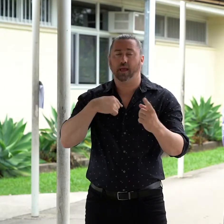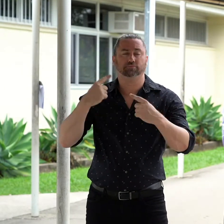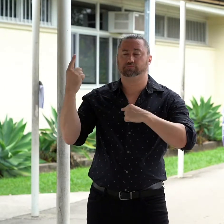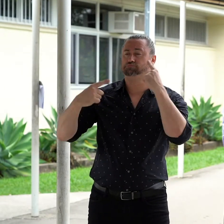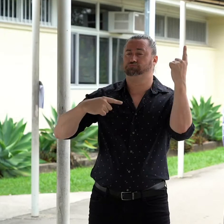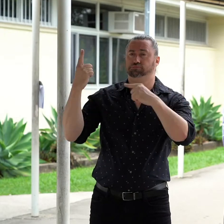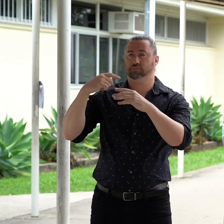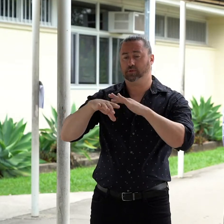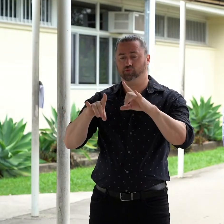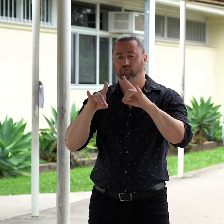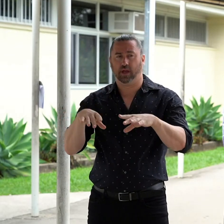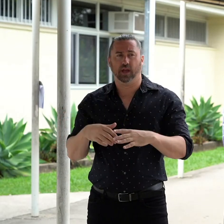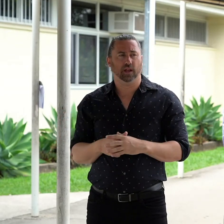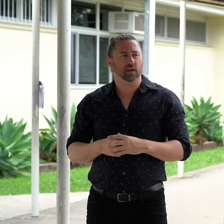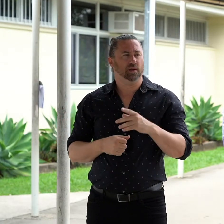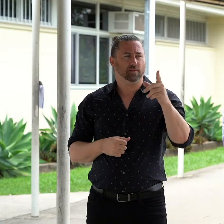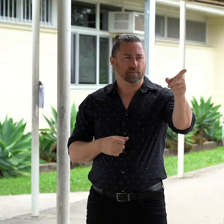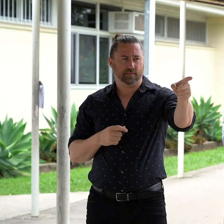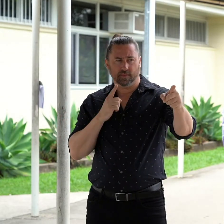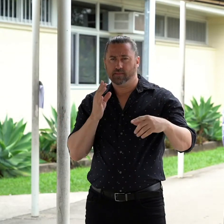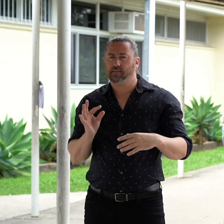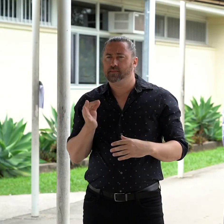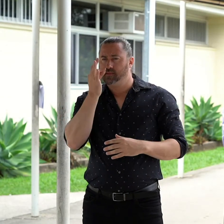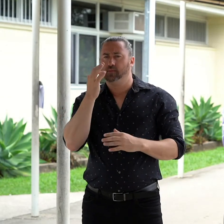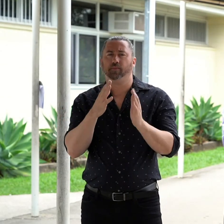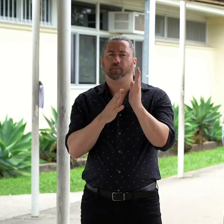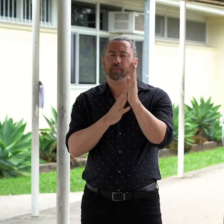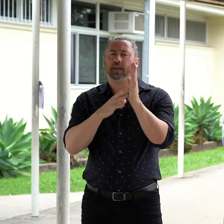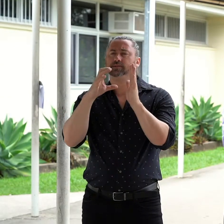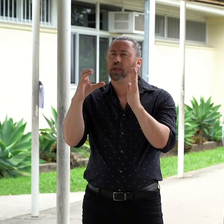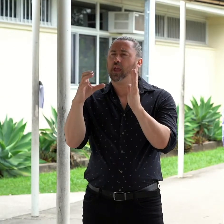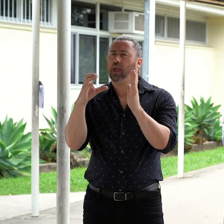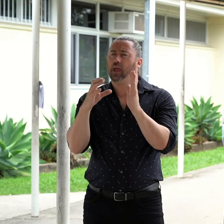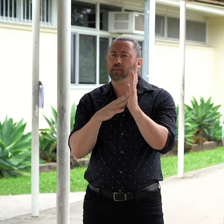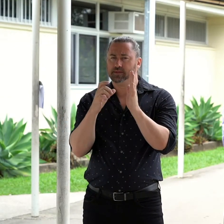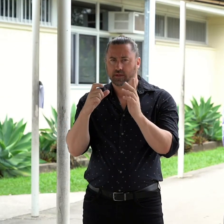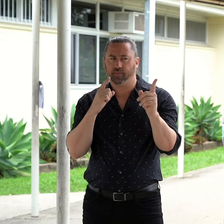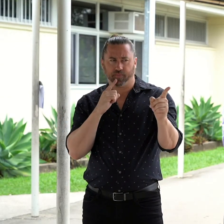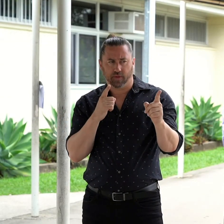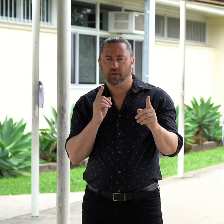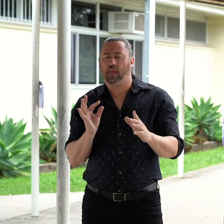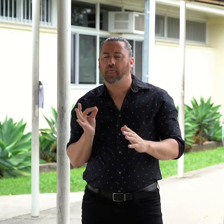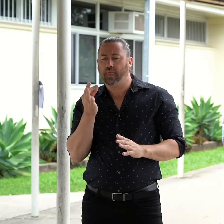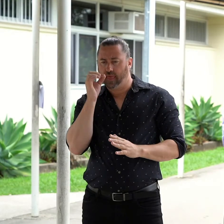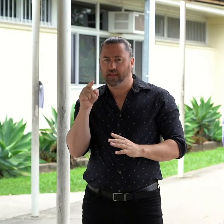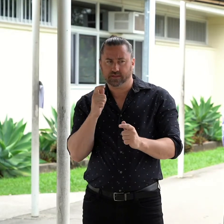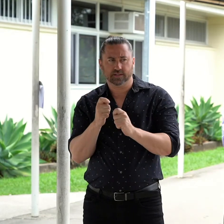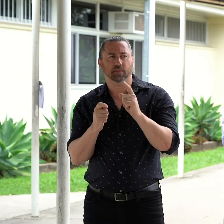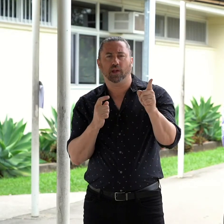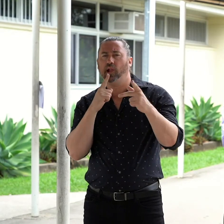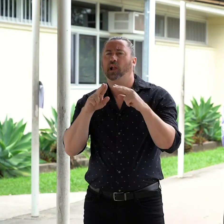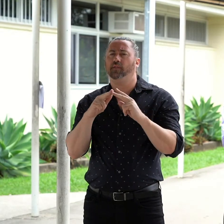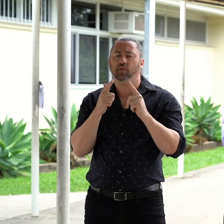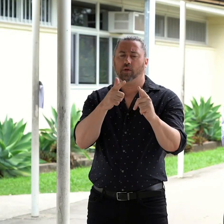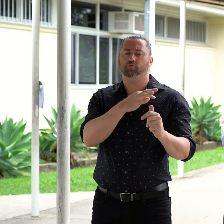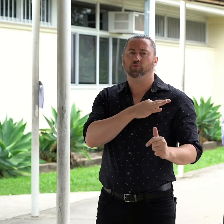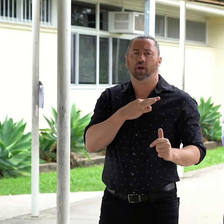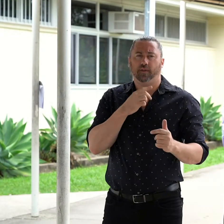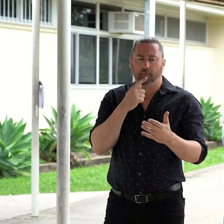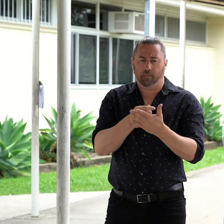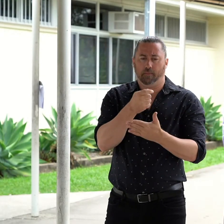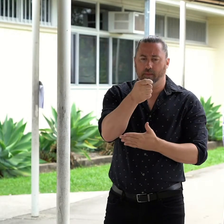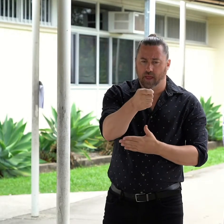country more freely. PCR tests are already covered by Medicare. The only reason why you're going to private pathology and you have to pay for the test